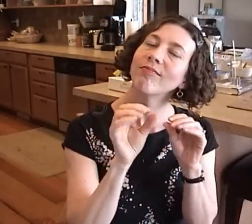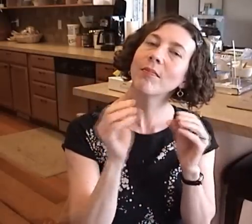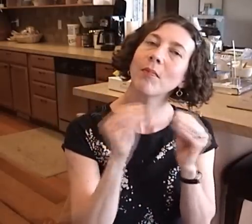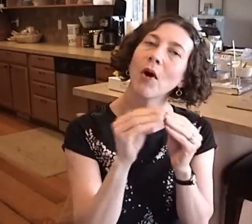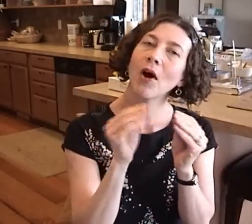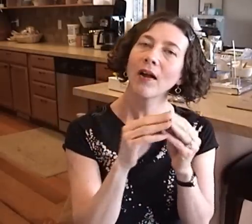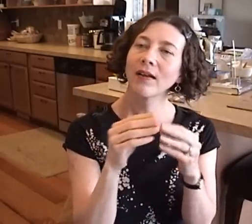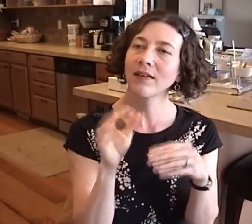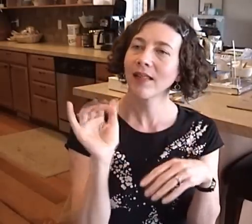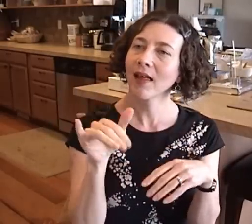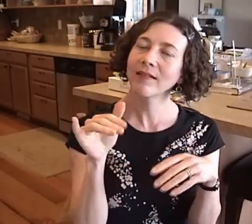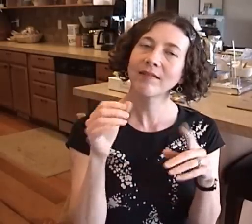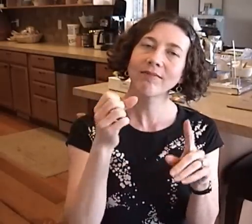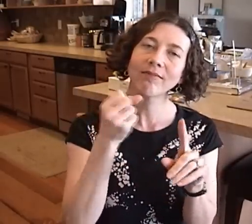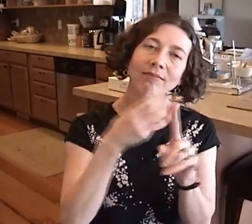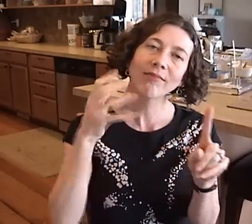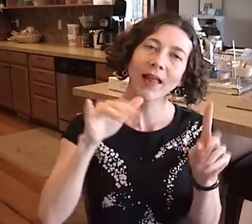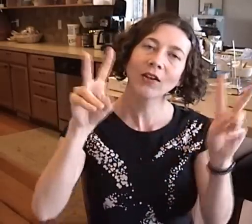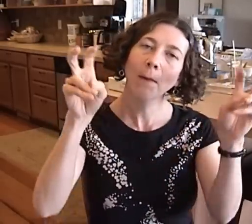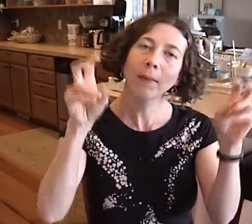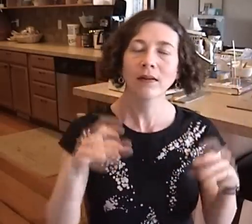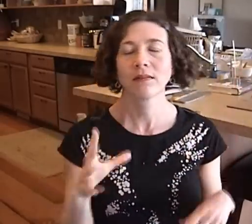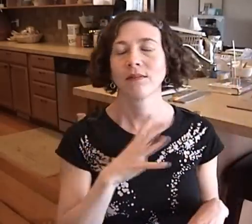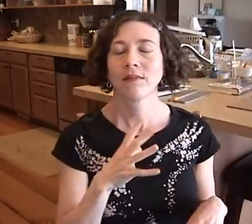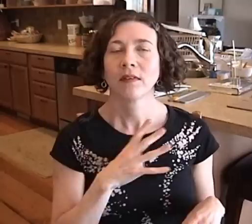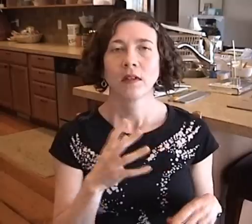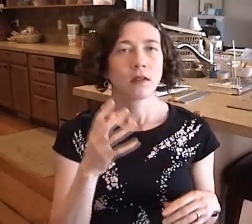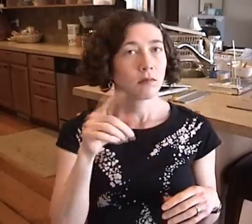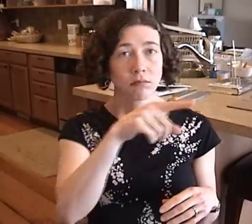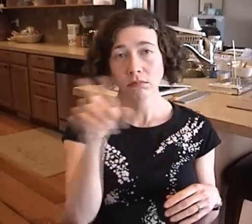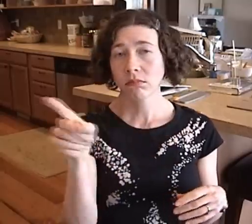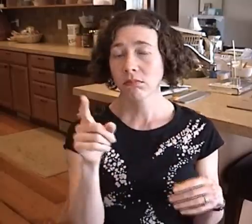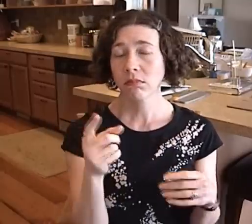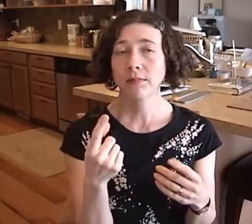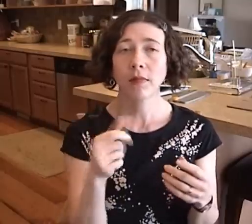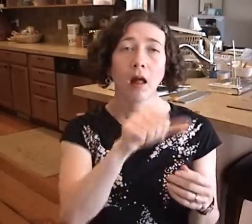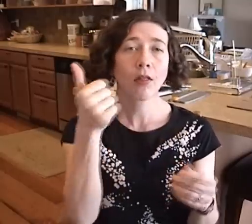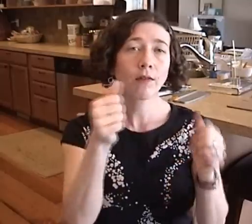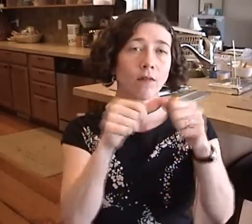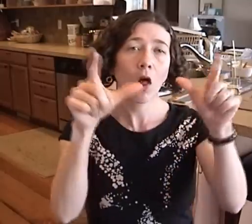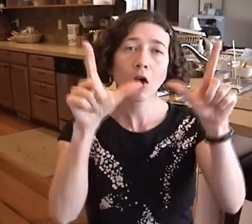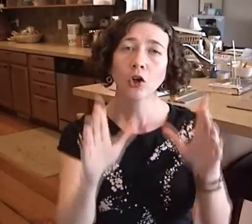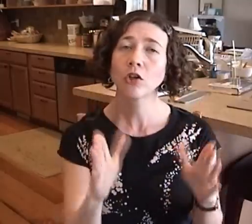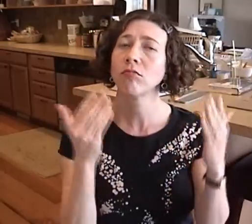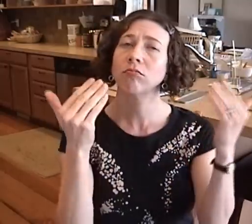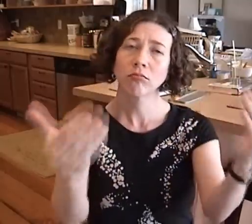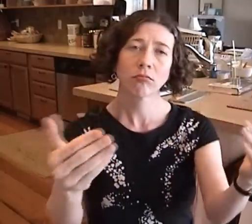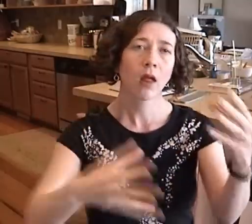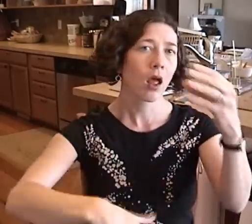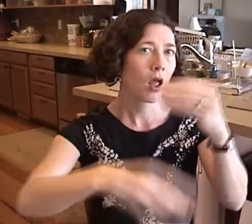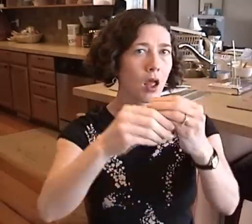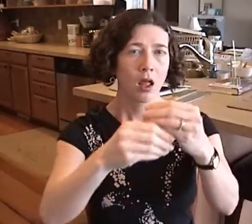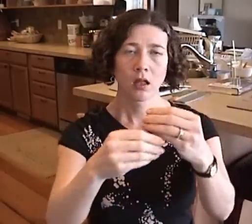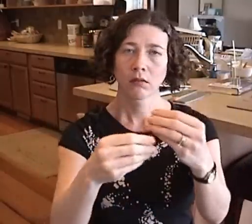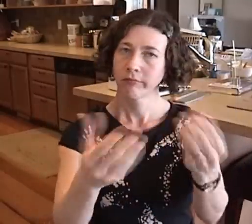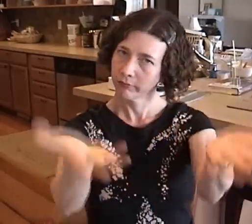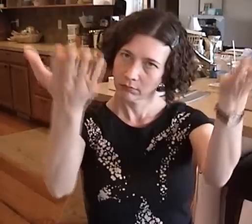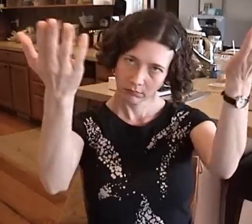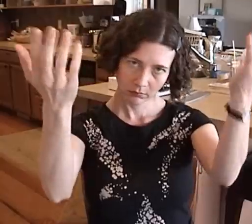the best thing I ever did. It will throw you in a dungeon. You would get eaten by rats. It would be worth it. They could tear at my